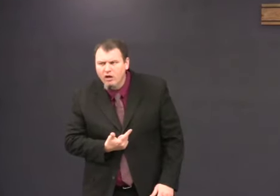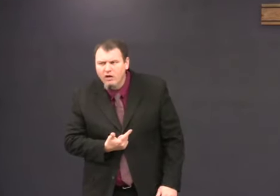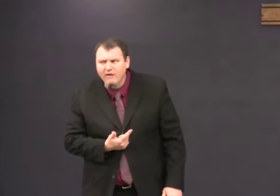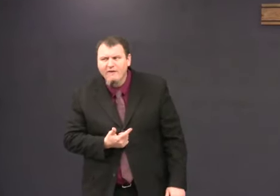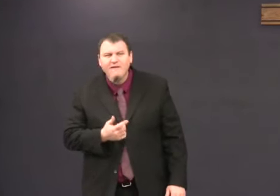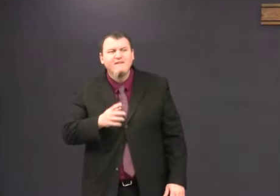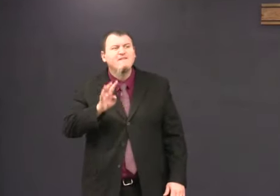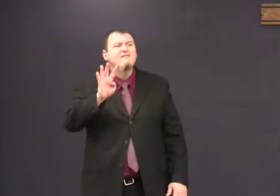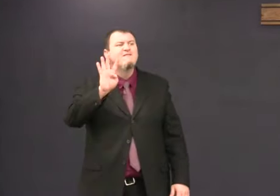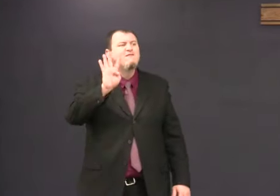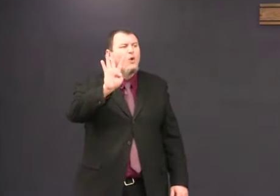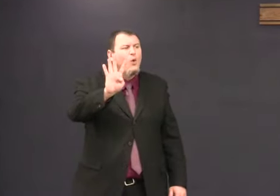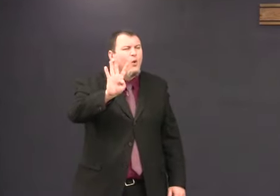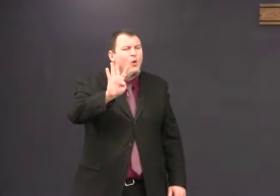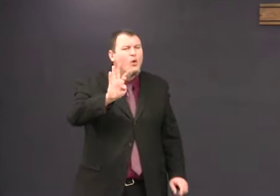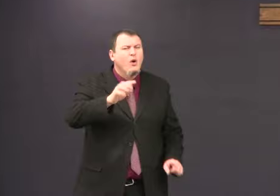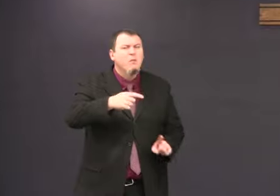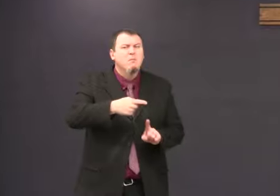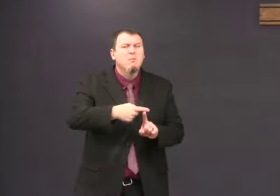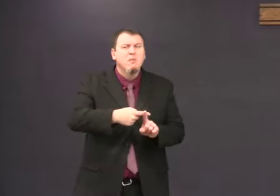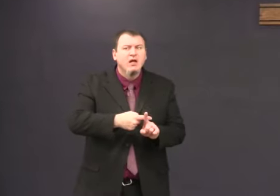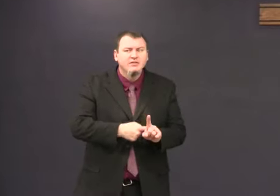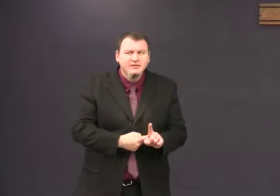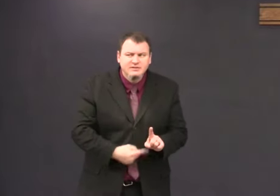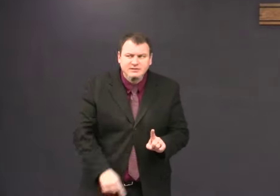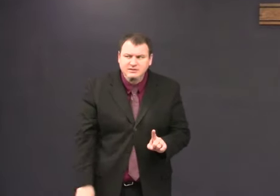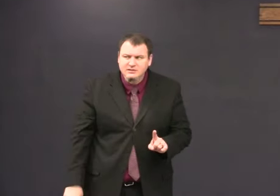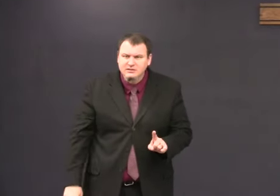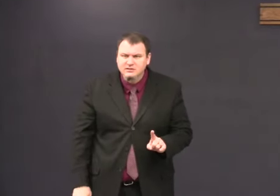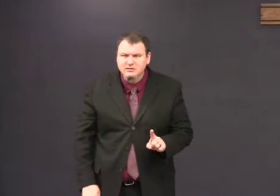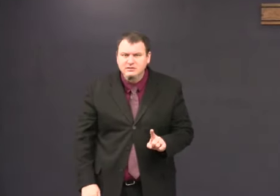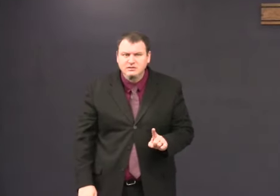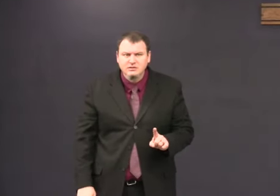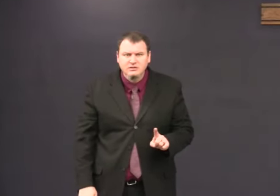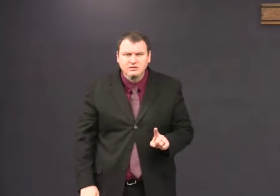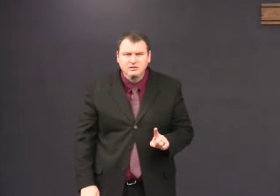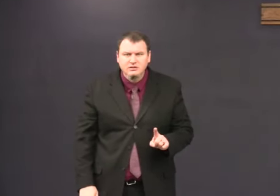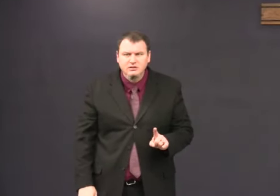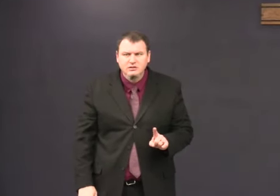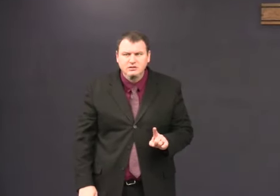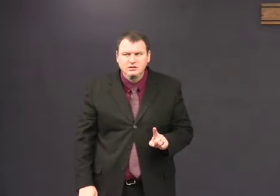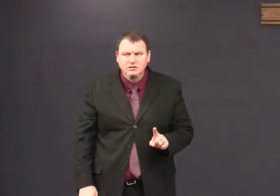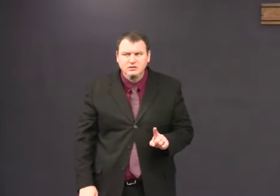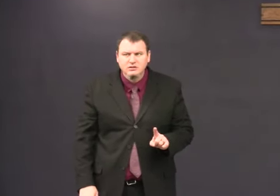weeping and mourning. Prayed for 4 months.